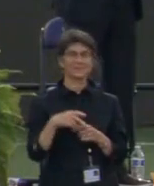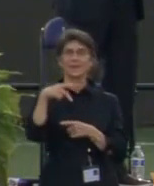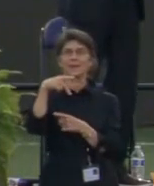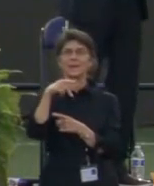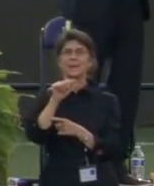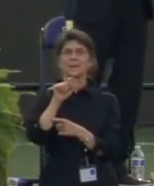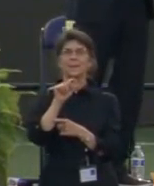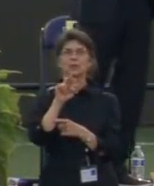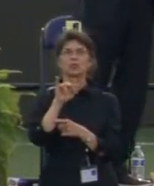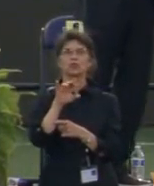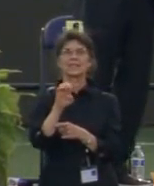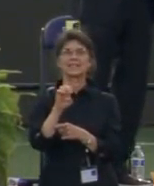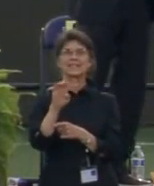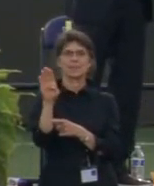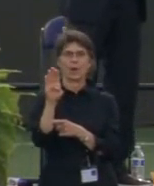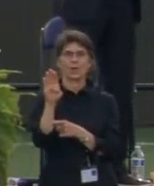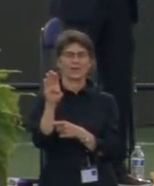Patrice Brown.